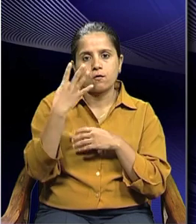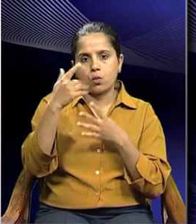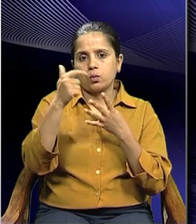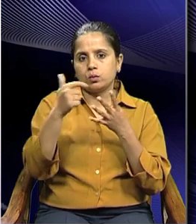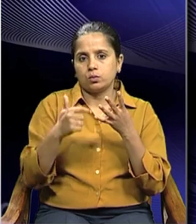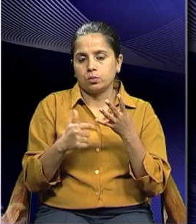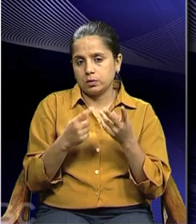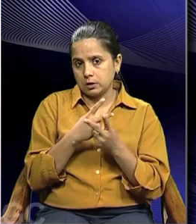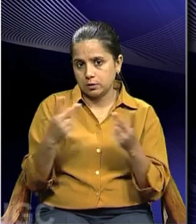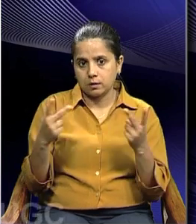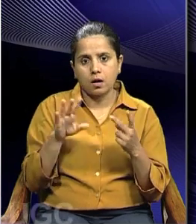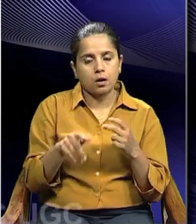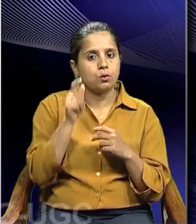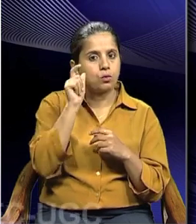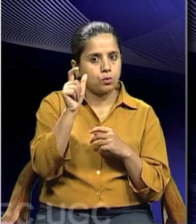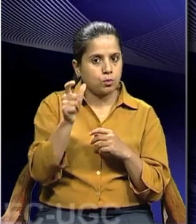important